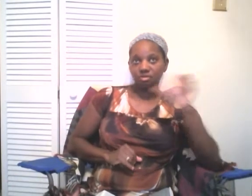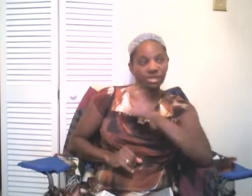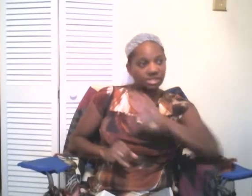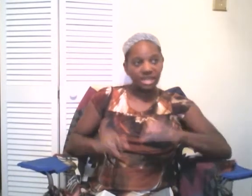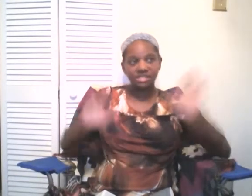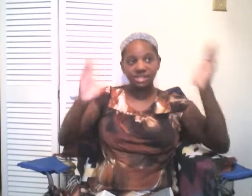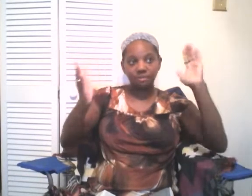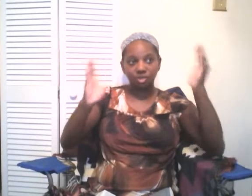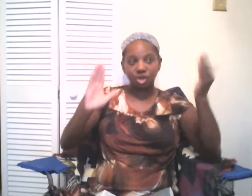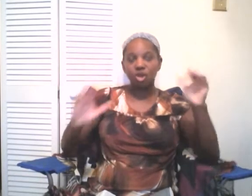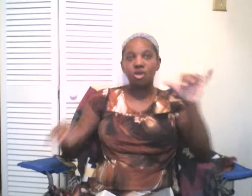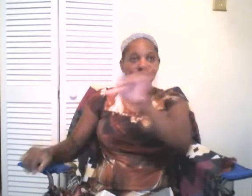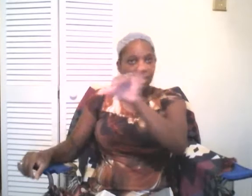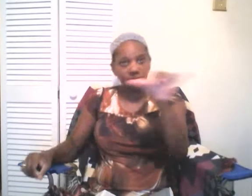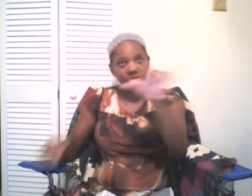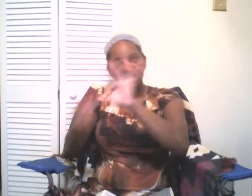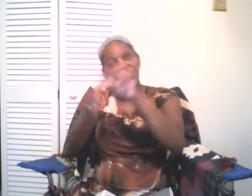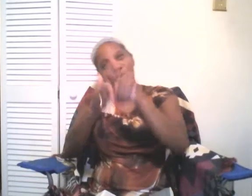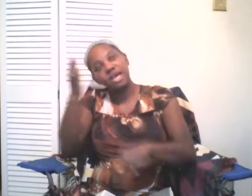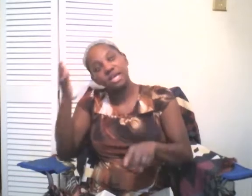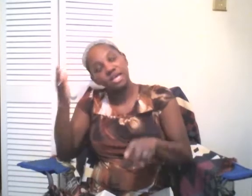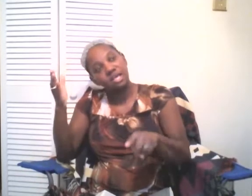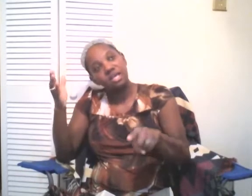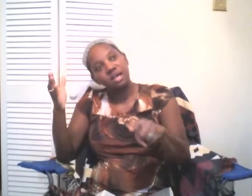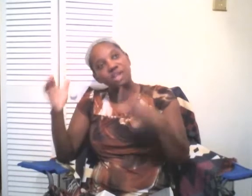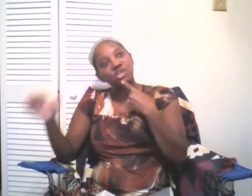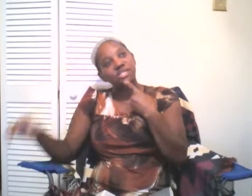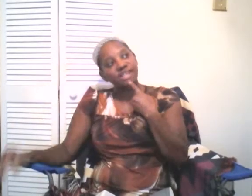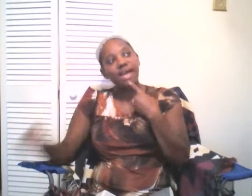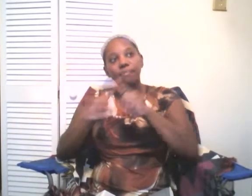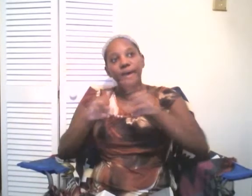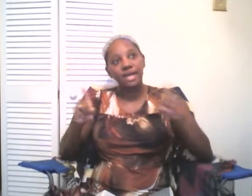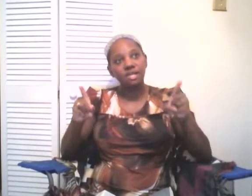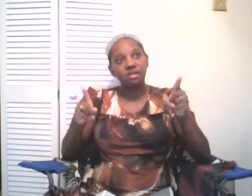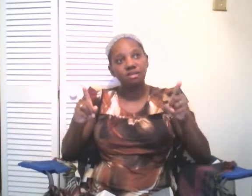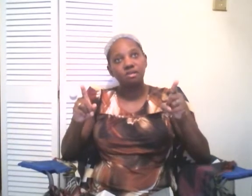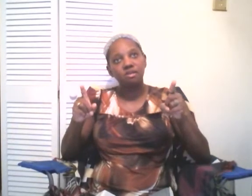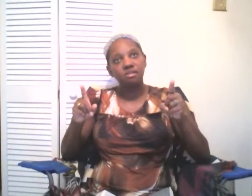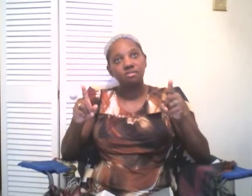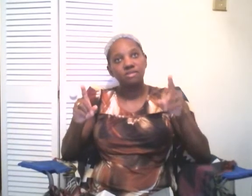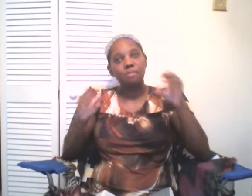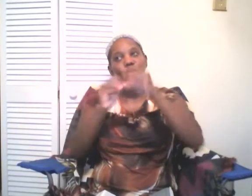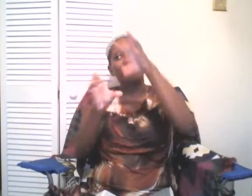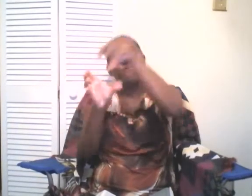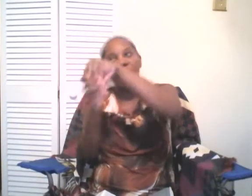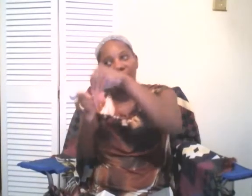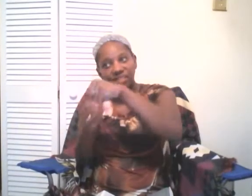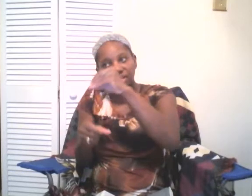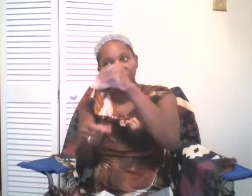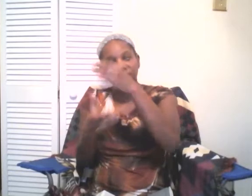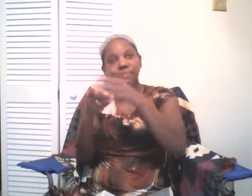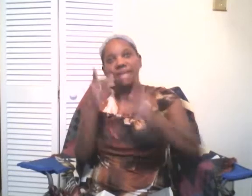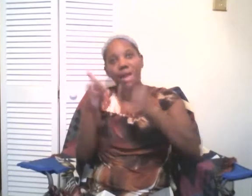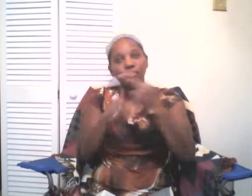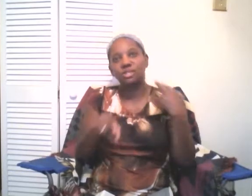Prison has a similar of what I just said, but they're more involved in some type of